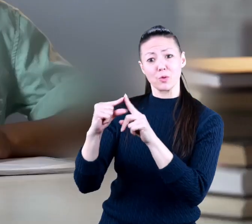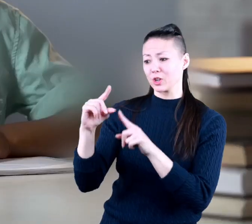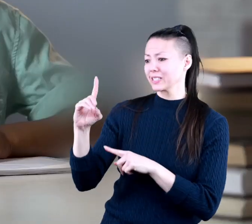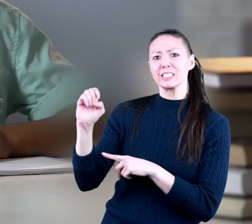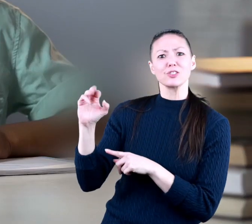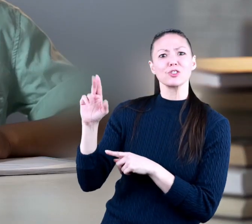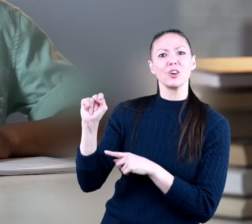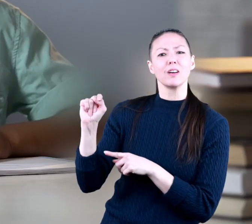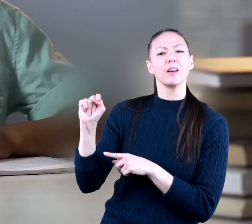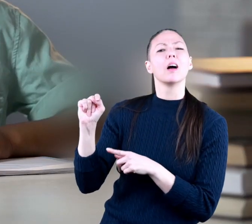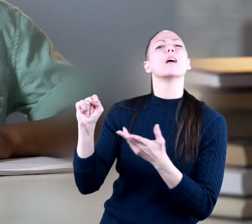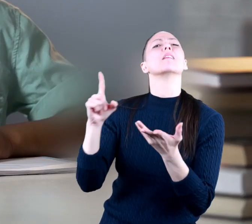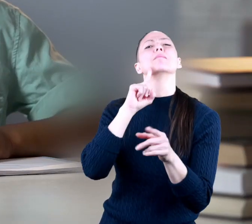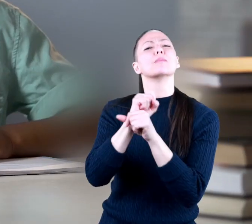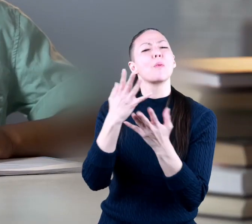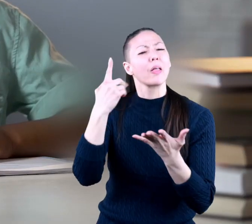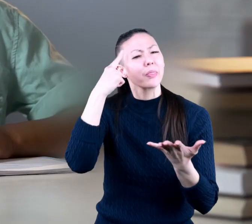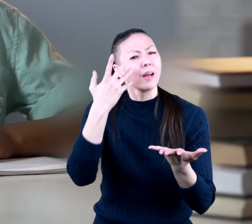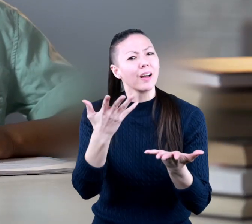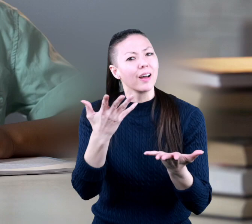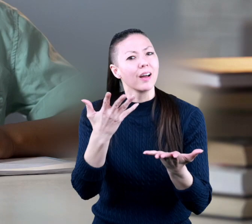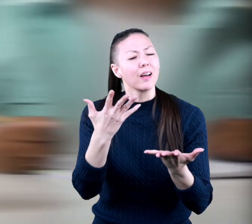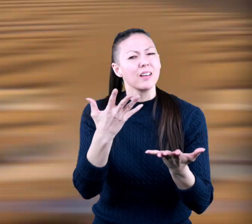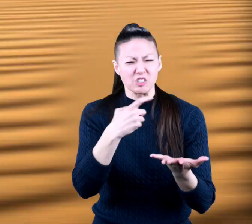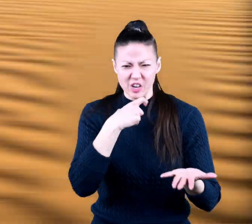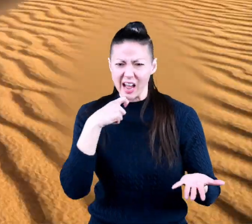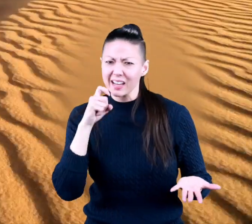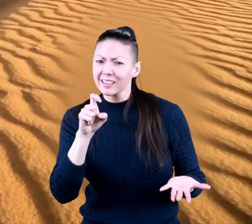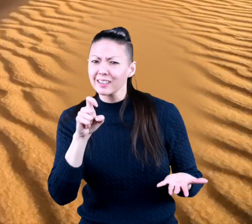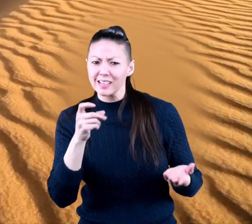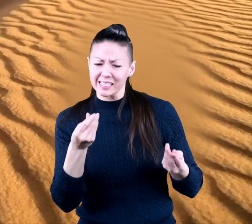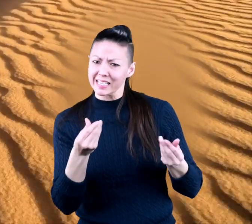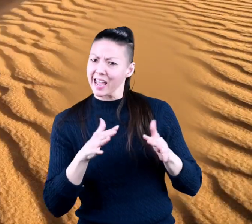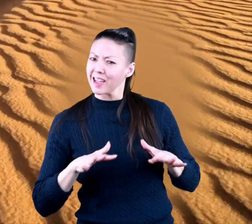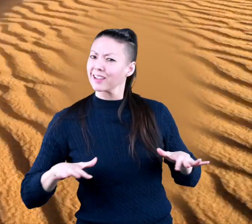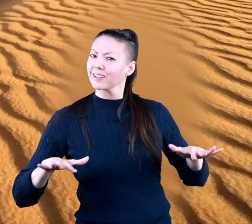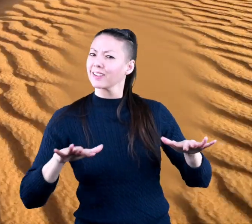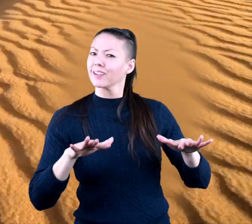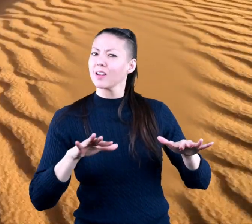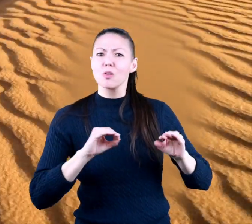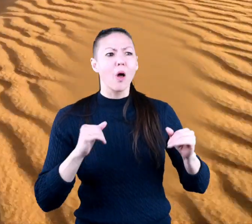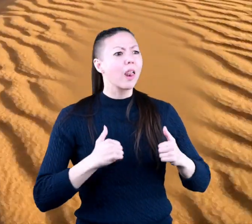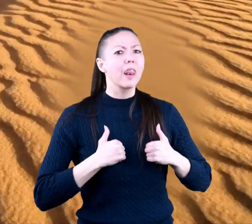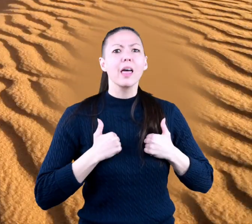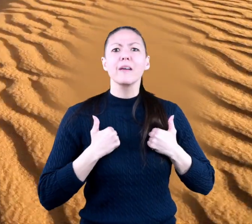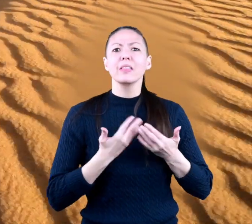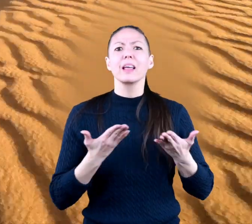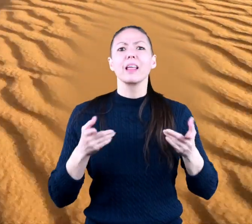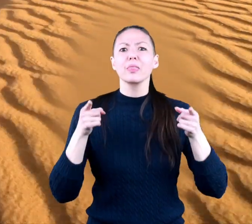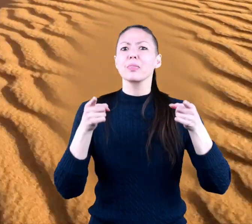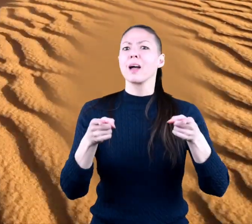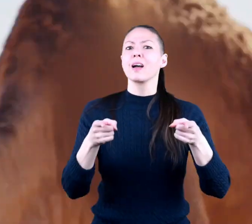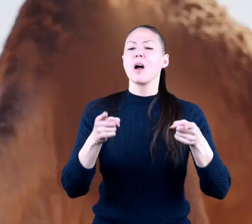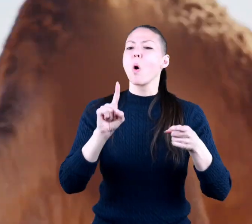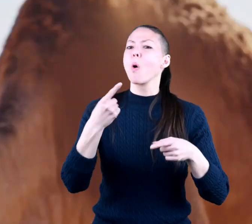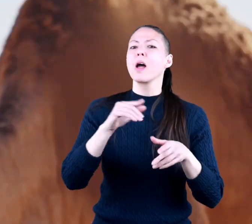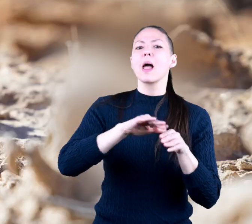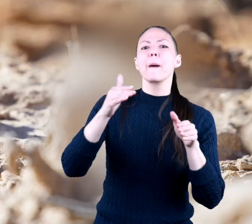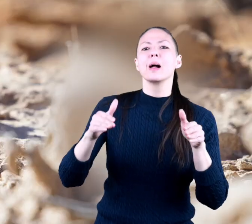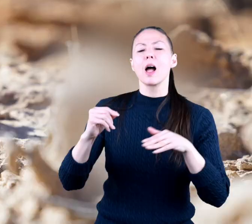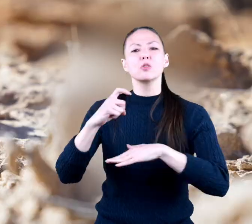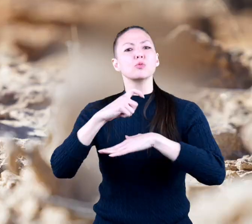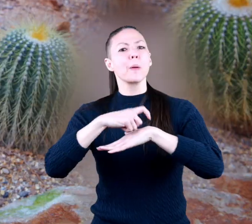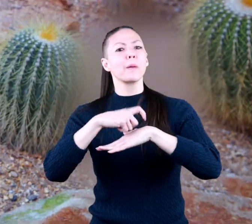mention the word desert, what comes to mind? Maybe a dry, sandy place with no living things other than camels